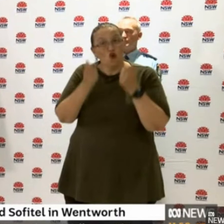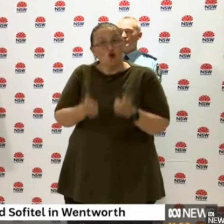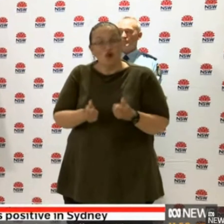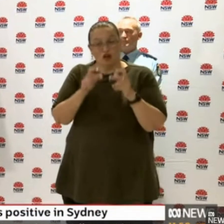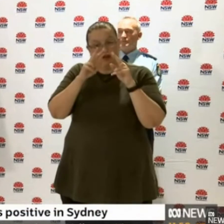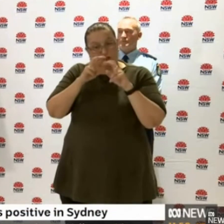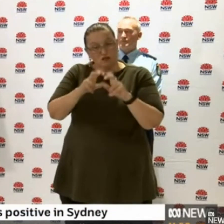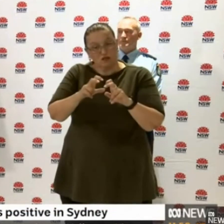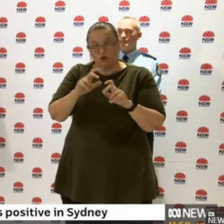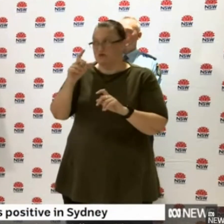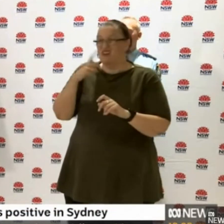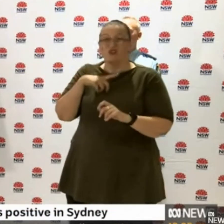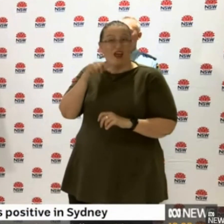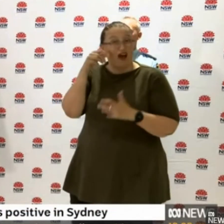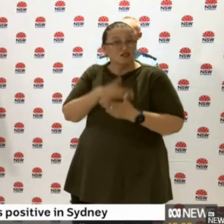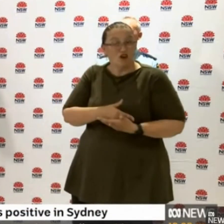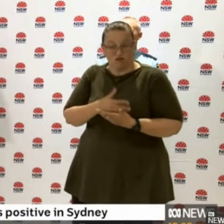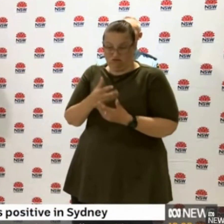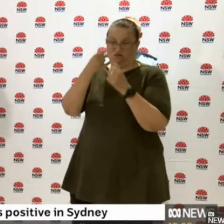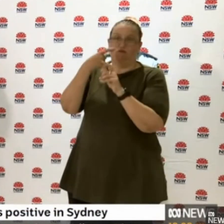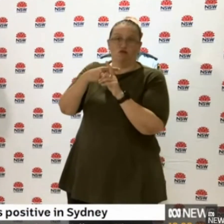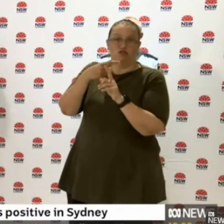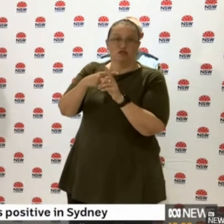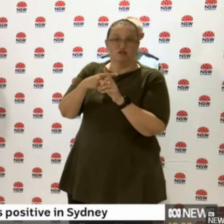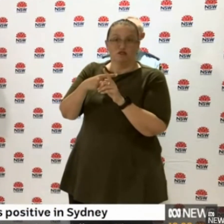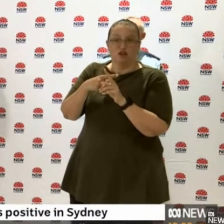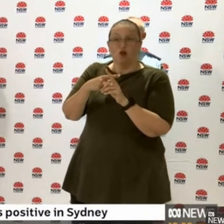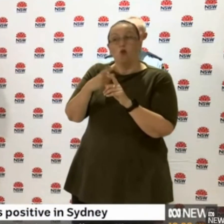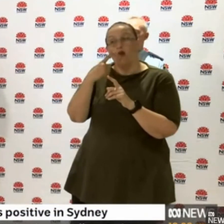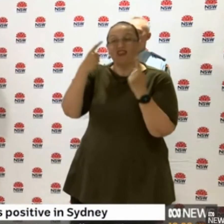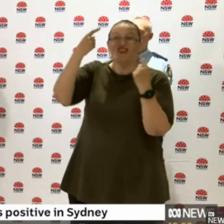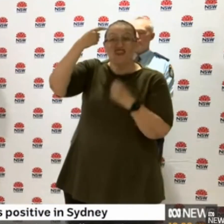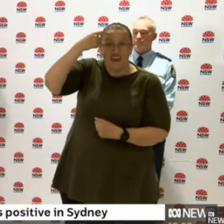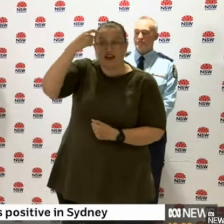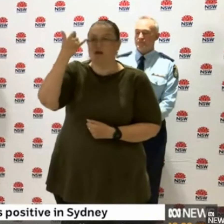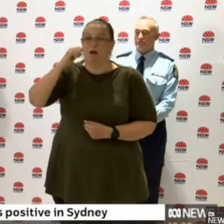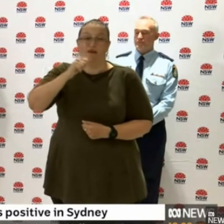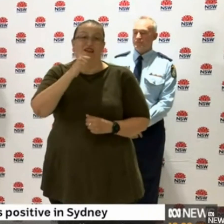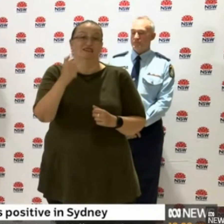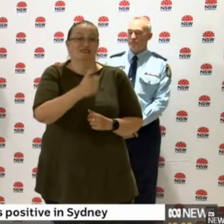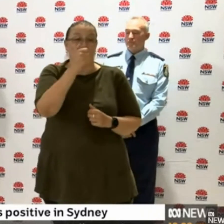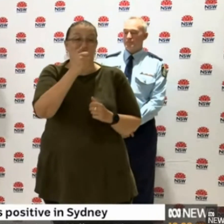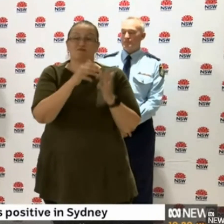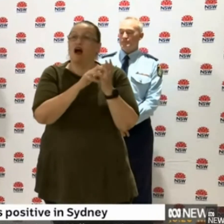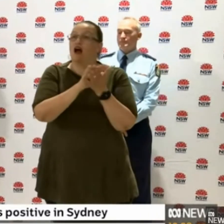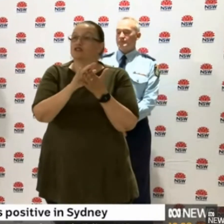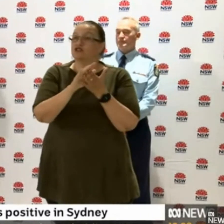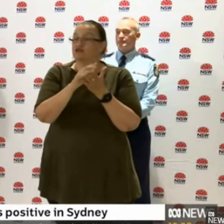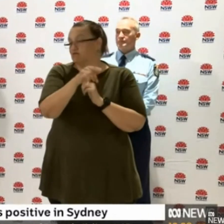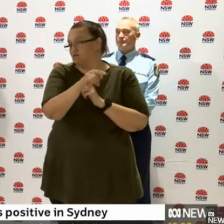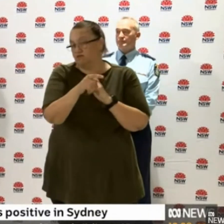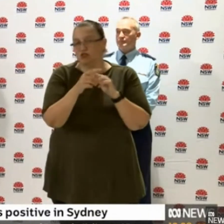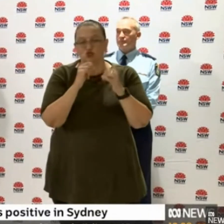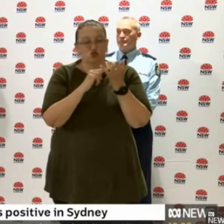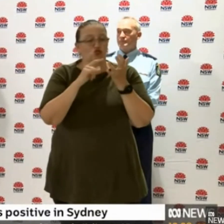particular infectious person at the Sofitel on the 6th, which has then led us to